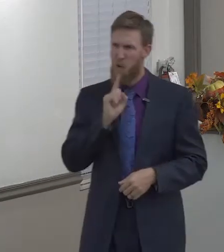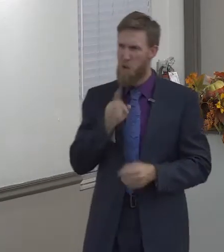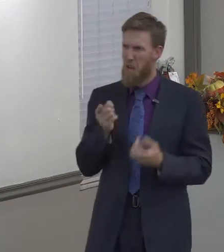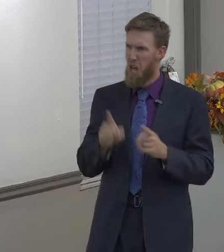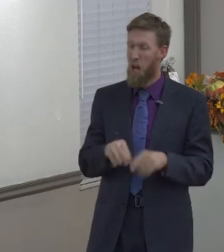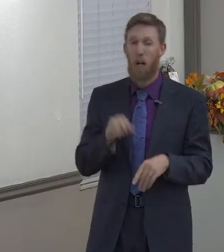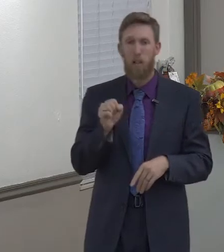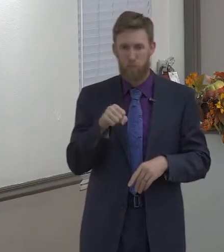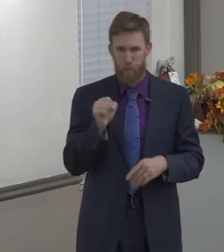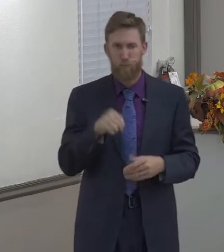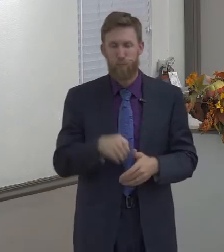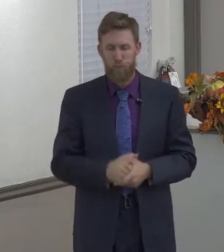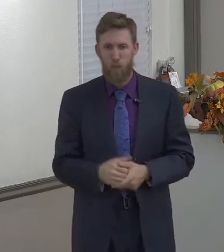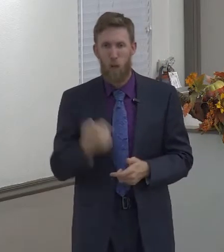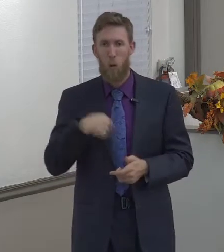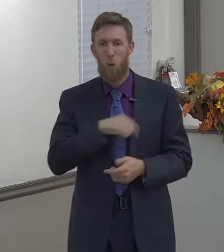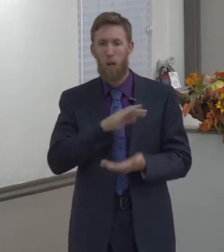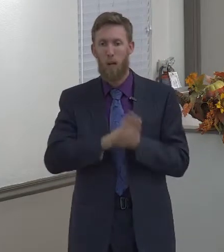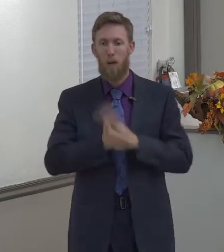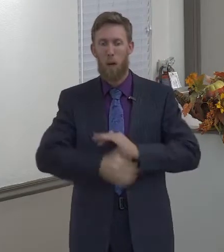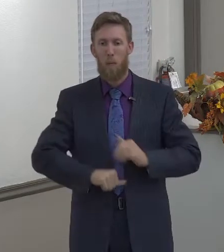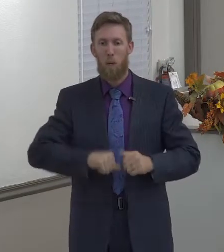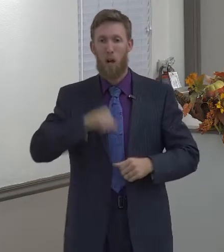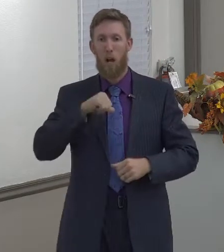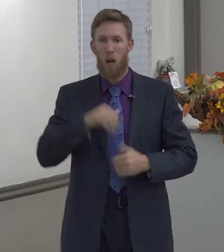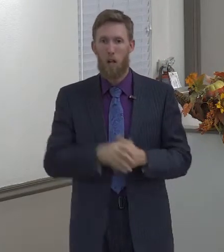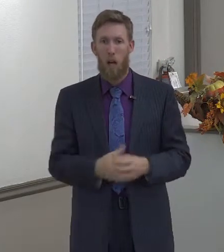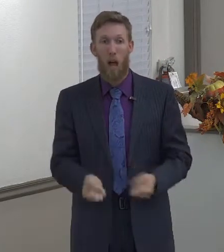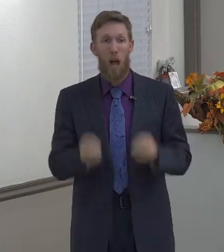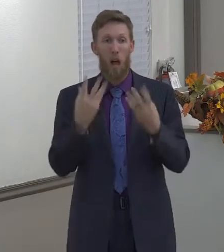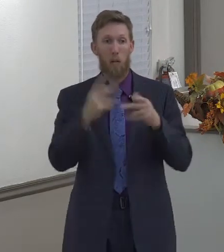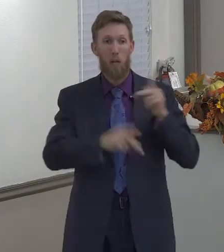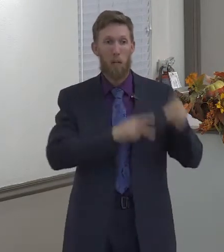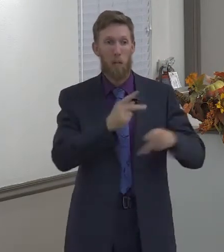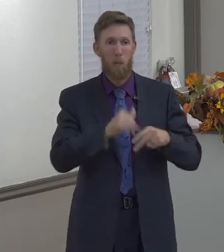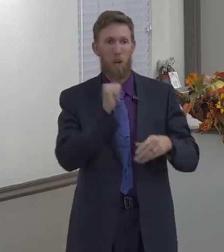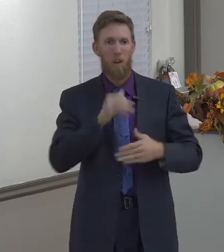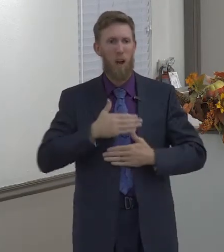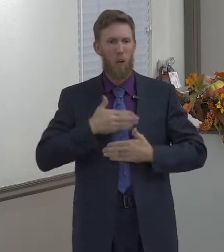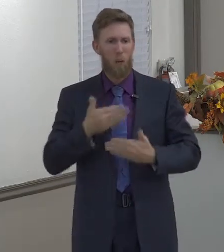Praise God they get cleaned, amen? Praise God the toilets get cleaned. Well,